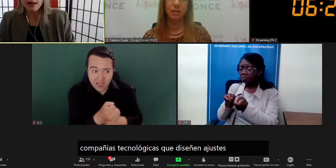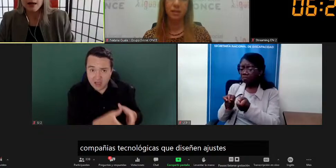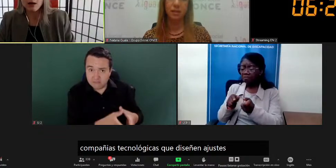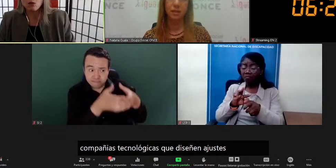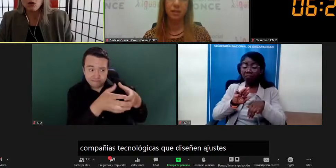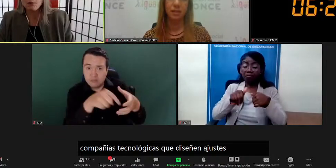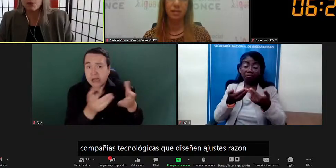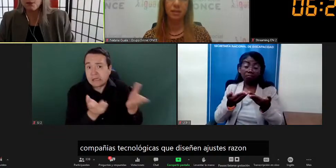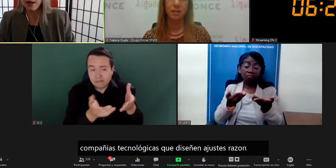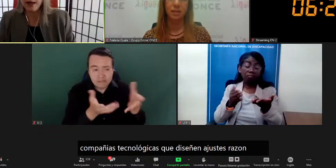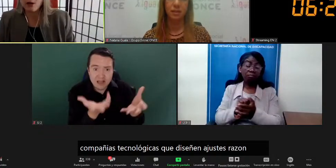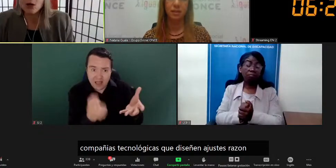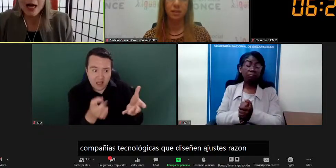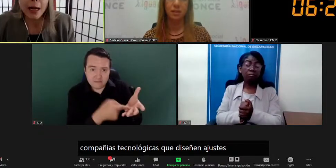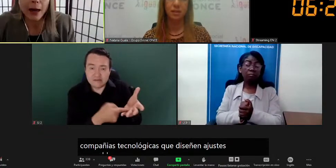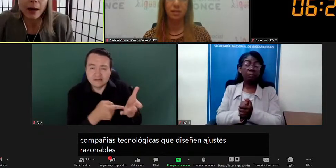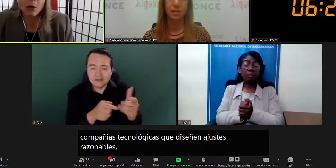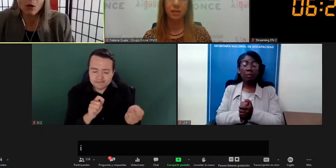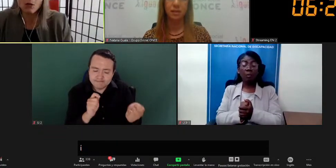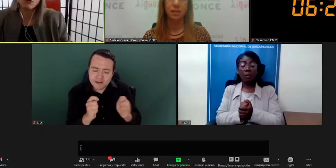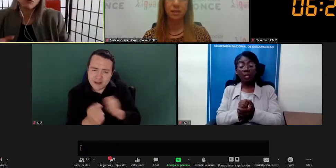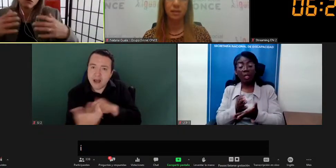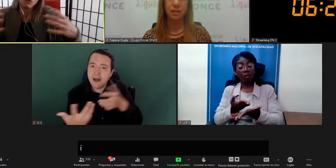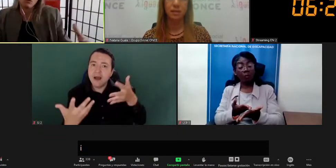so that we can actually have